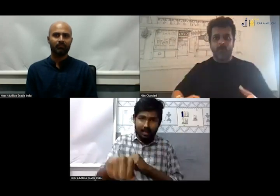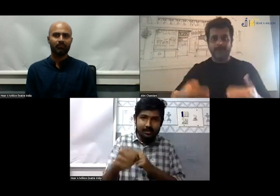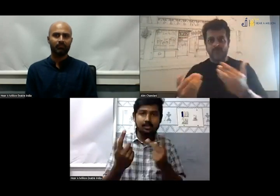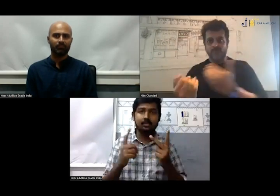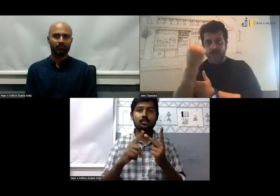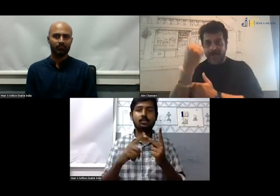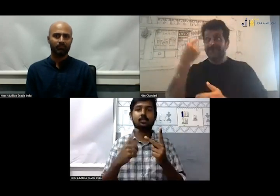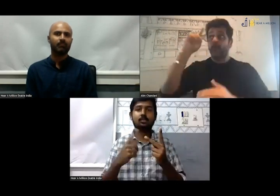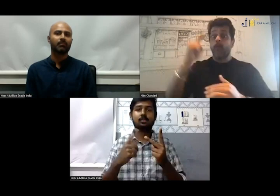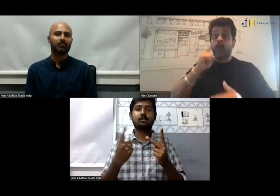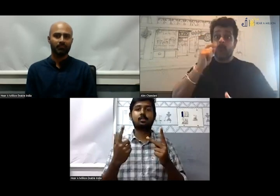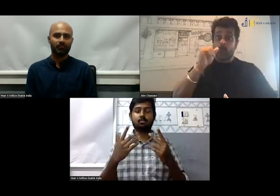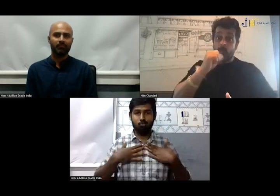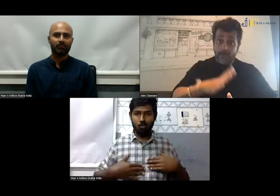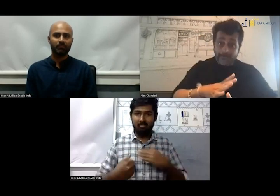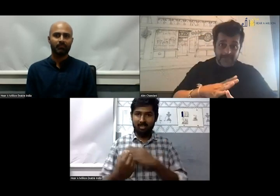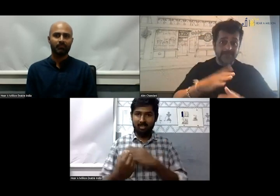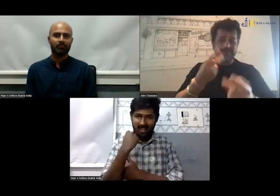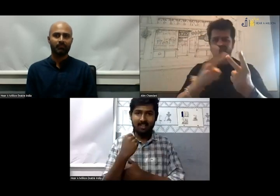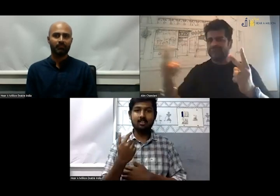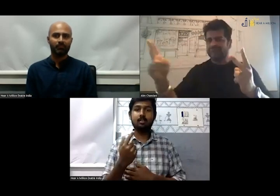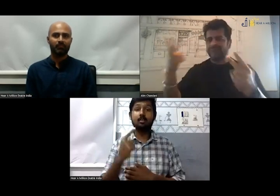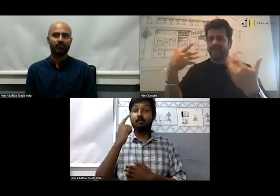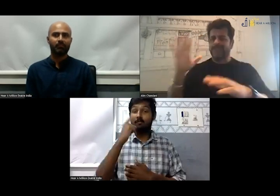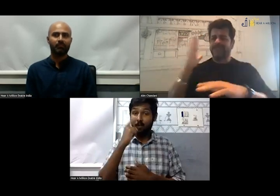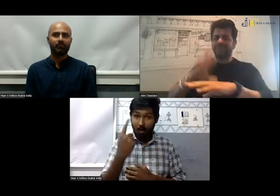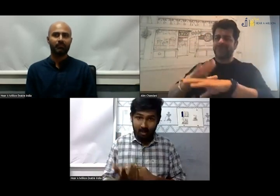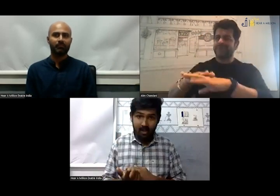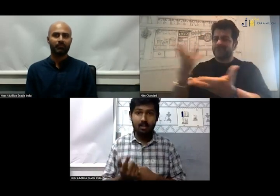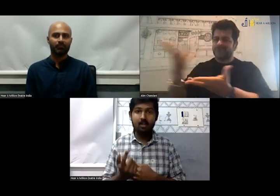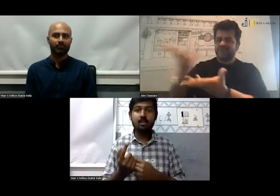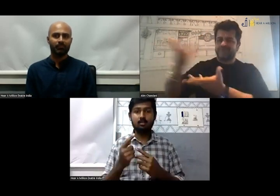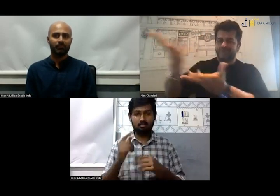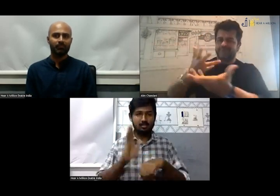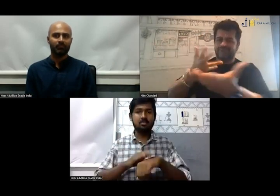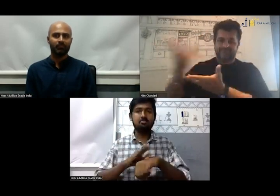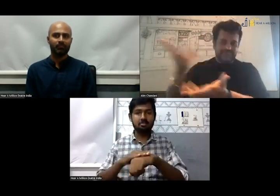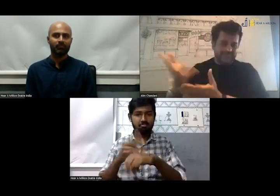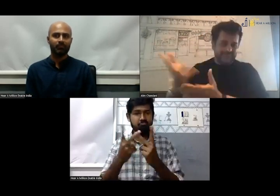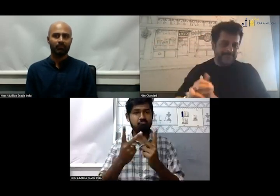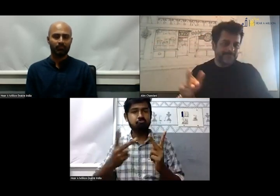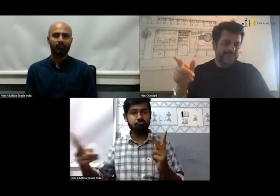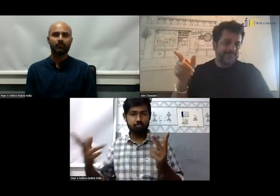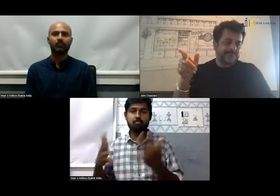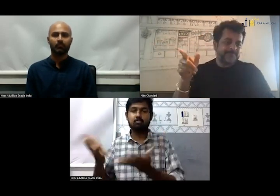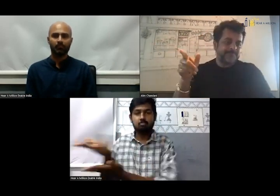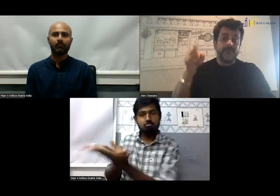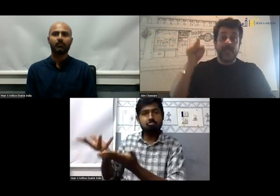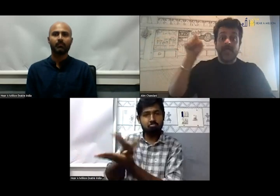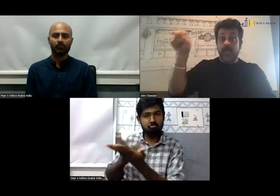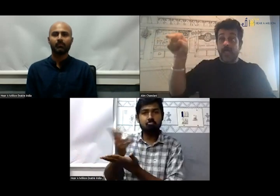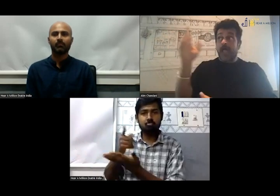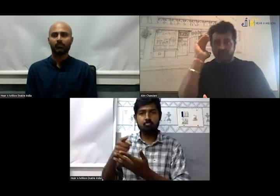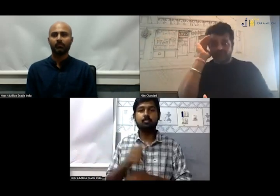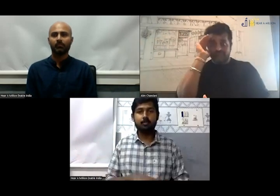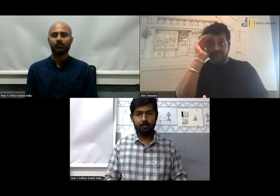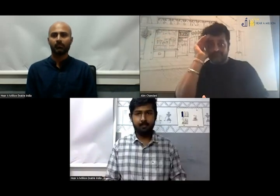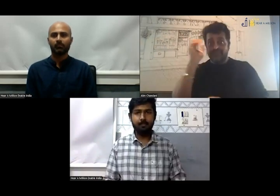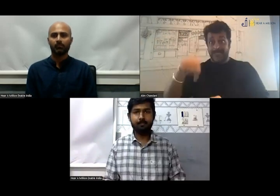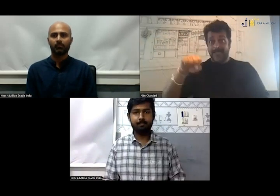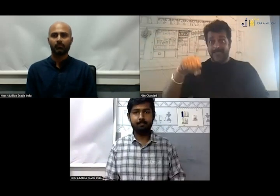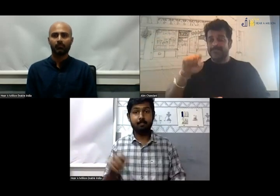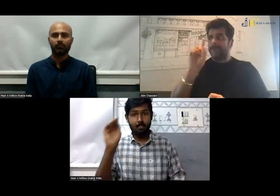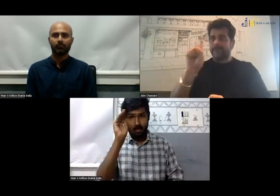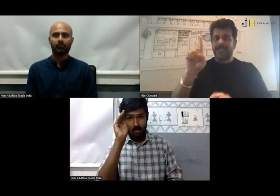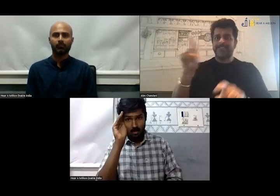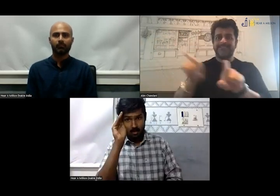can strengthen the accessibility for deaf people and for the human rights for deaf women. We discussed a lot of things